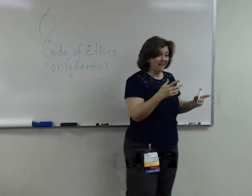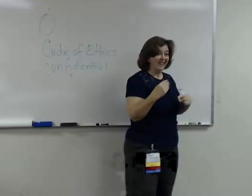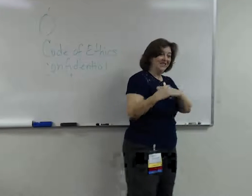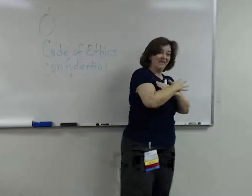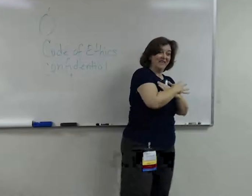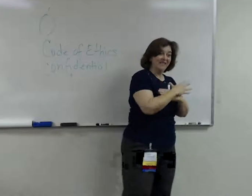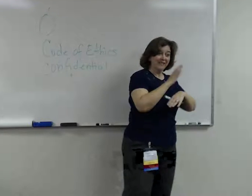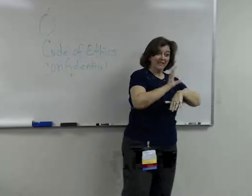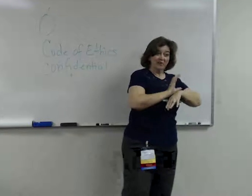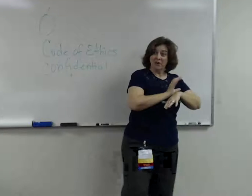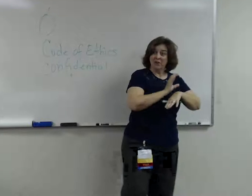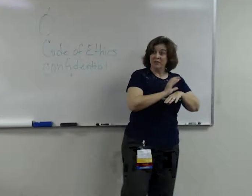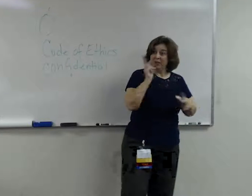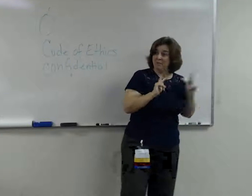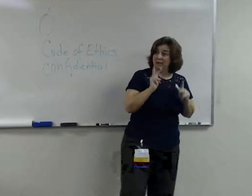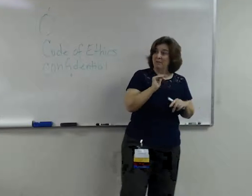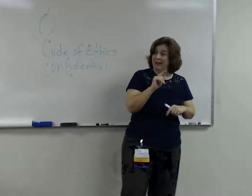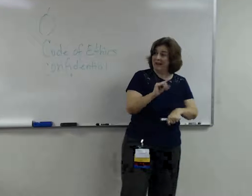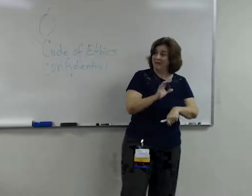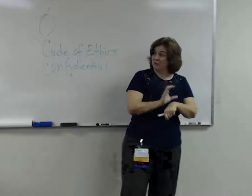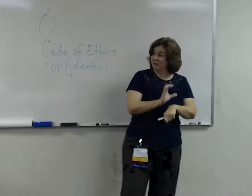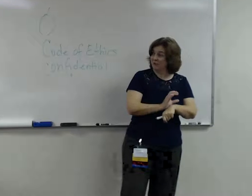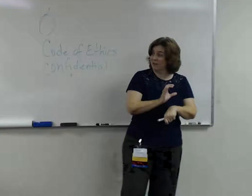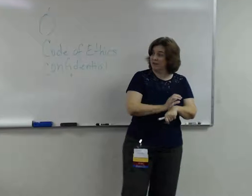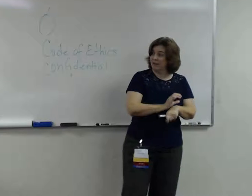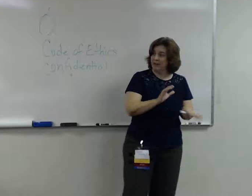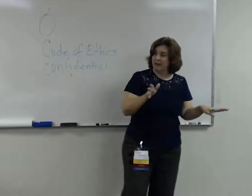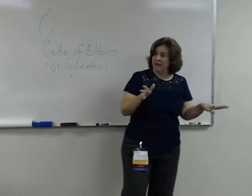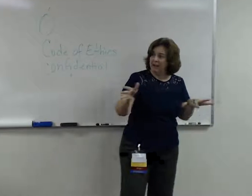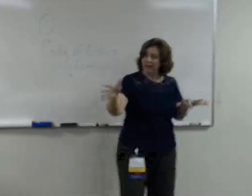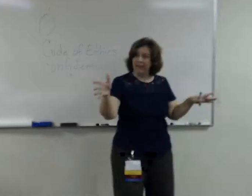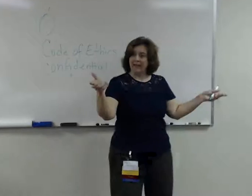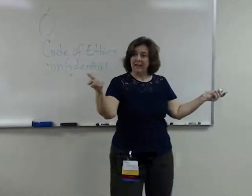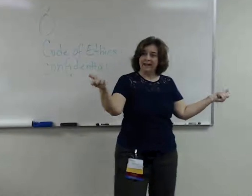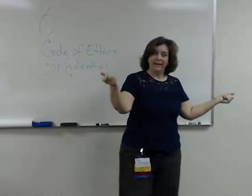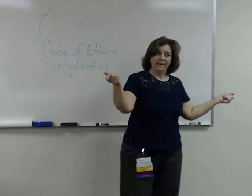it's affecting the church and our people at the church. And